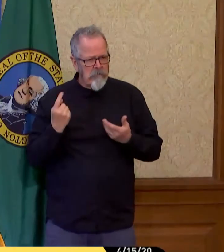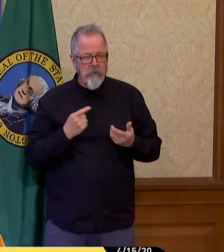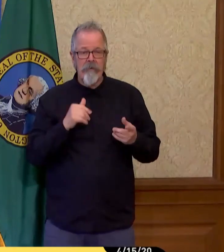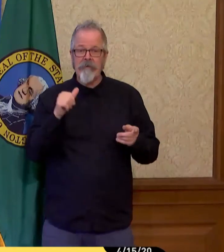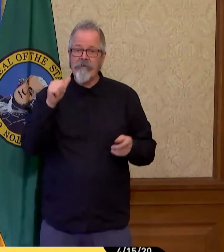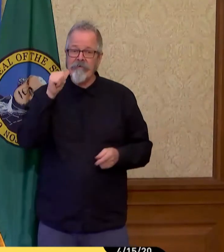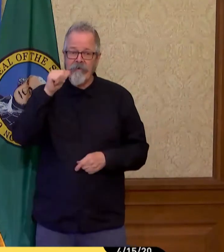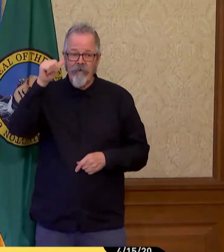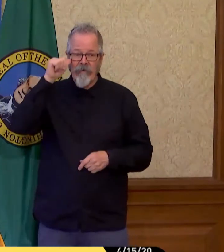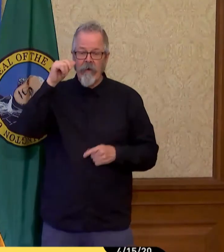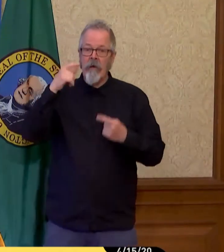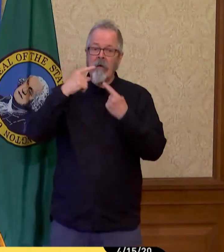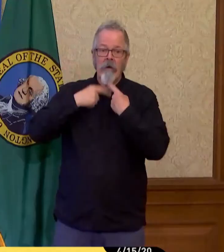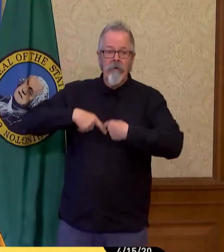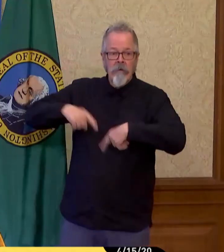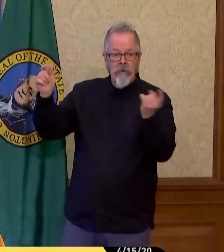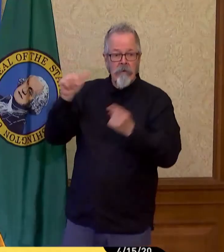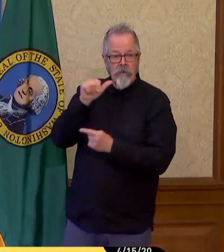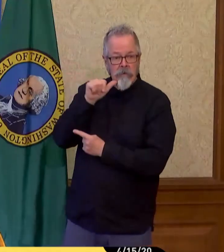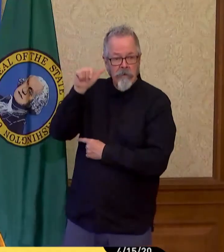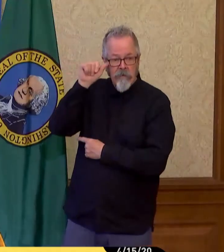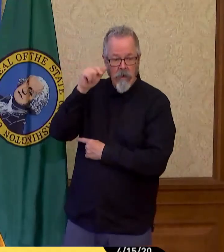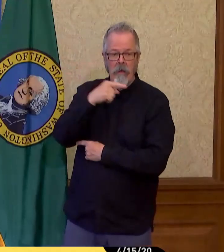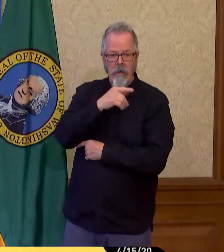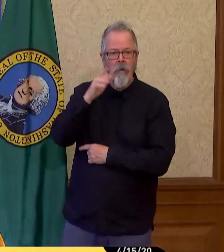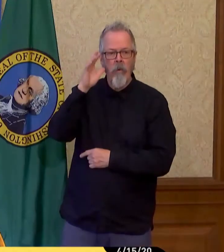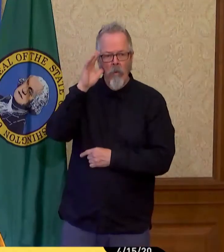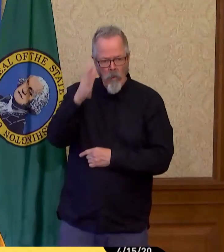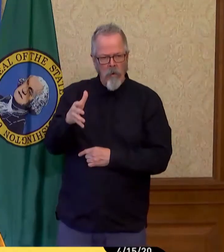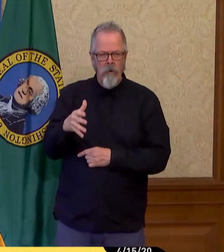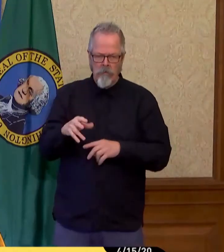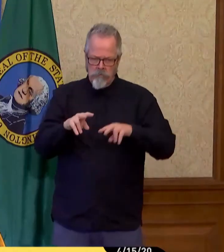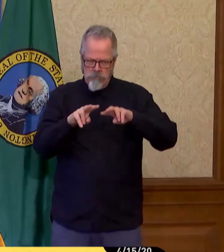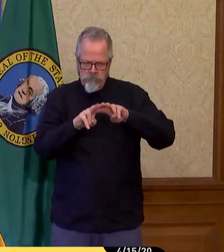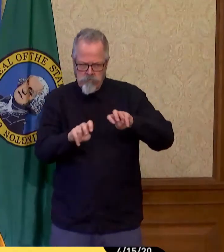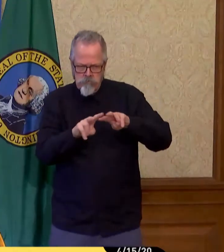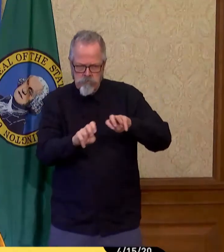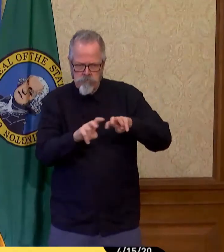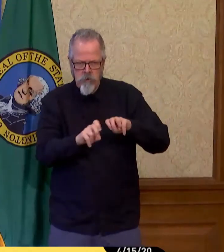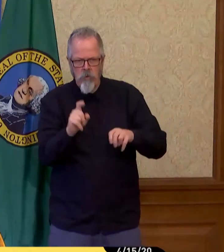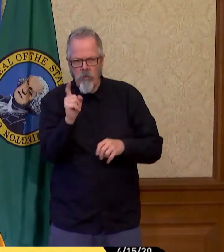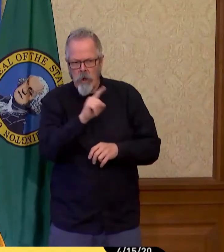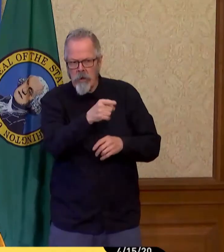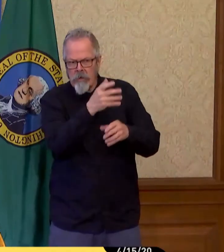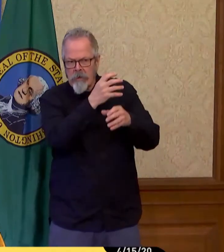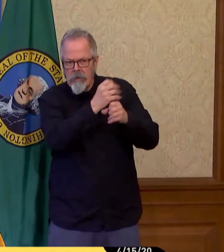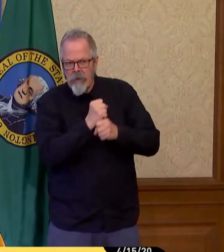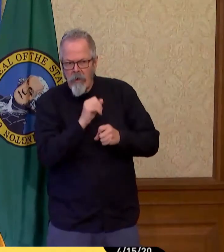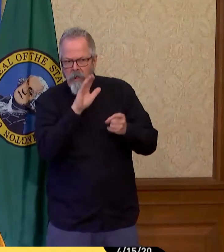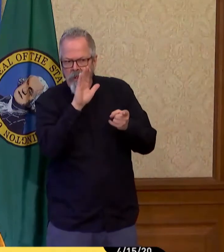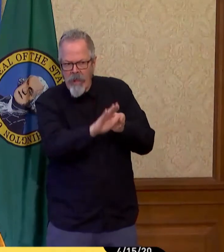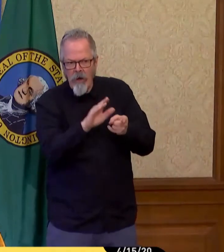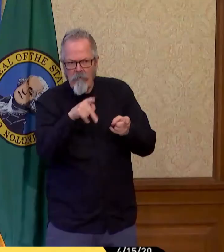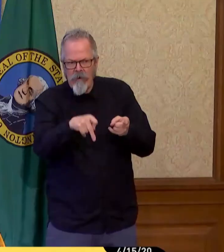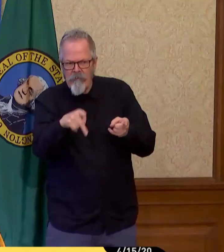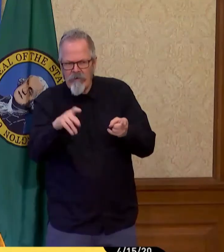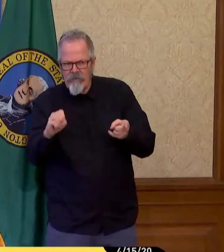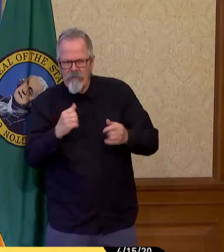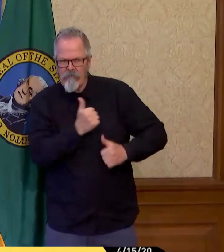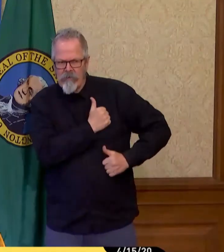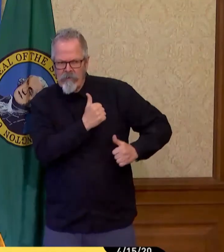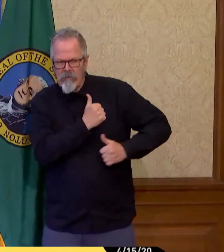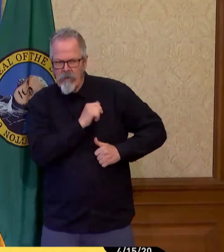kits, including viral transfer media, the whole 9 yards. That's a really good thing, because we have